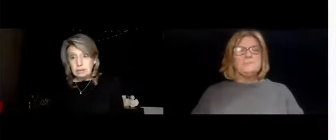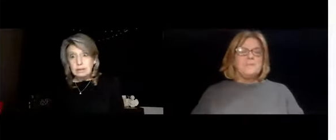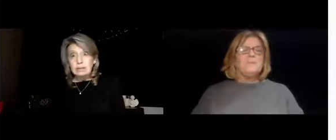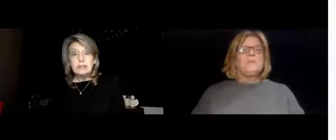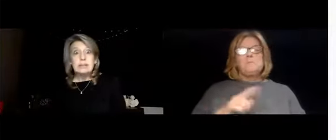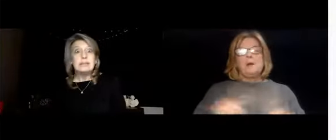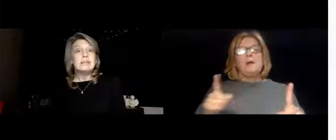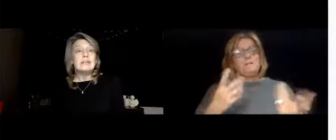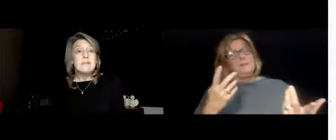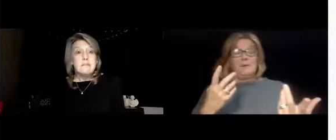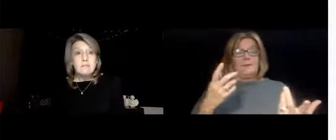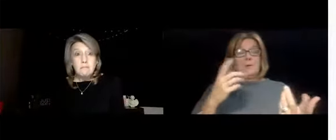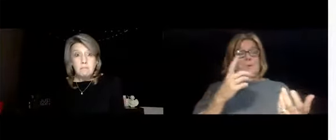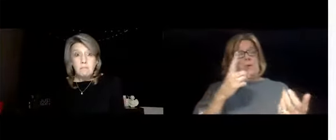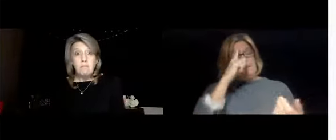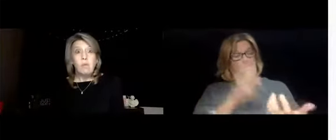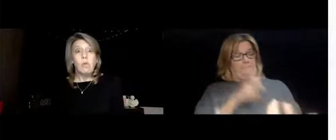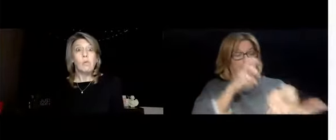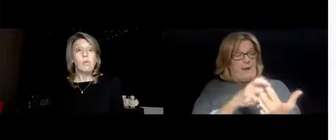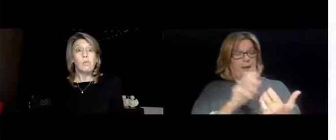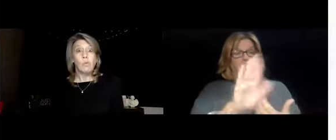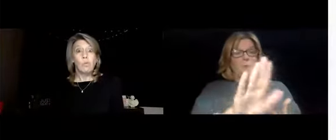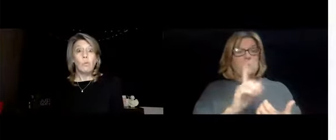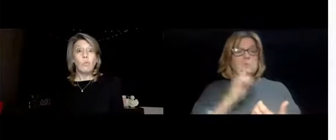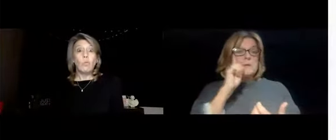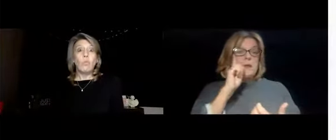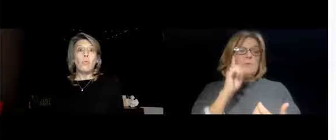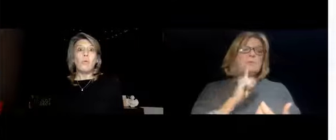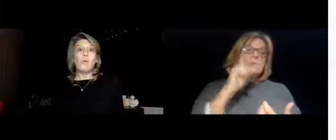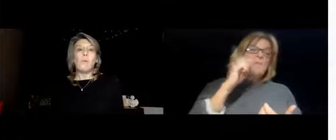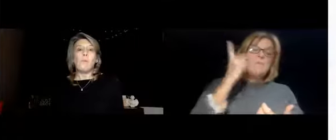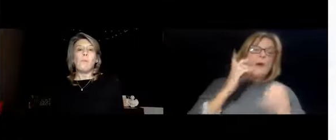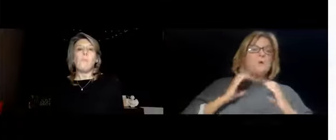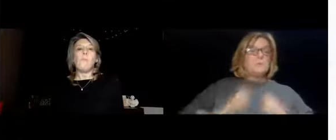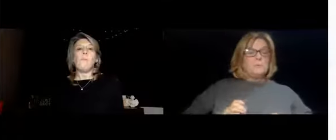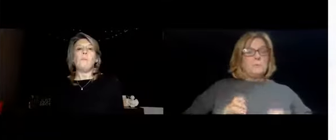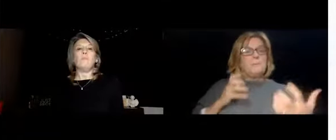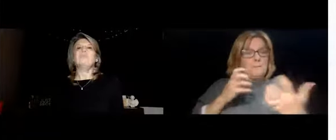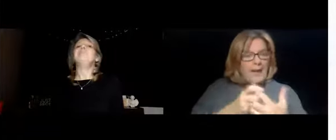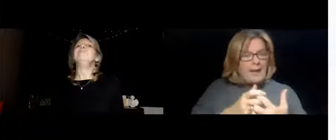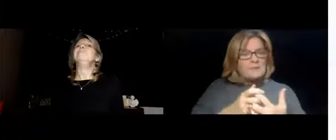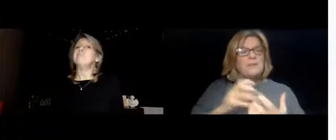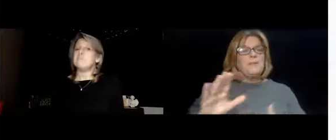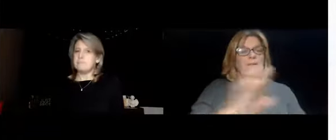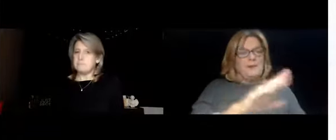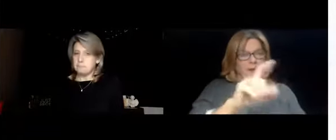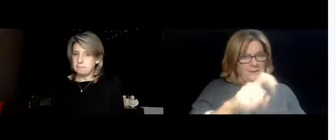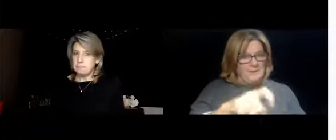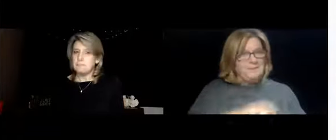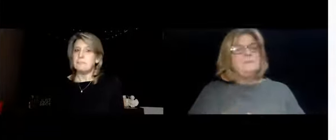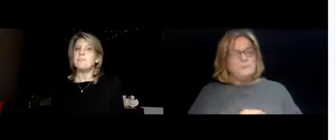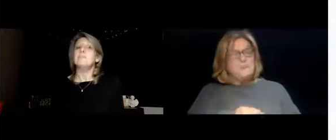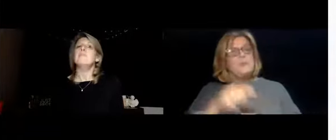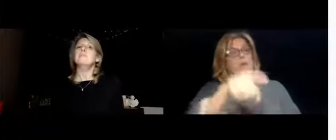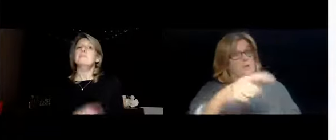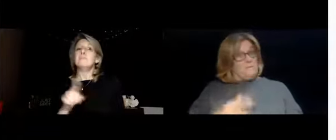for a particular word. Yes, there are. But the important thing is to be able to match your